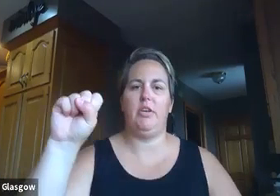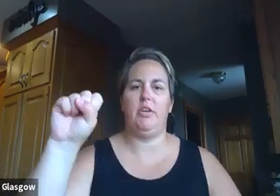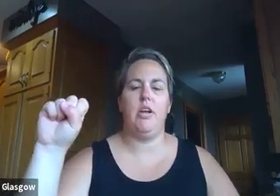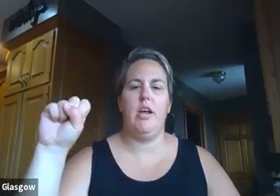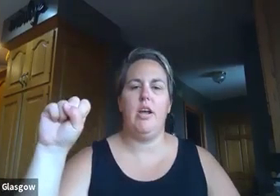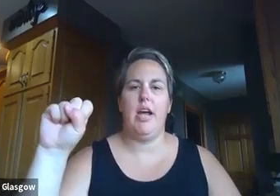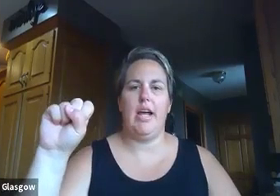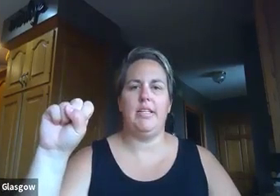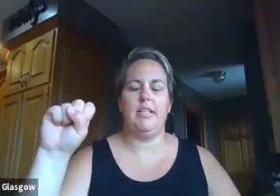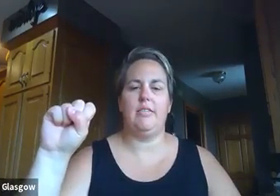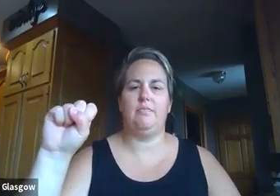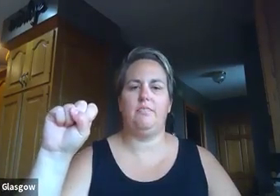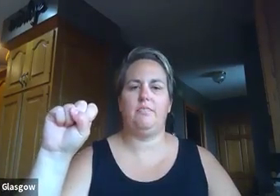very important. S,